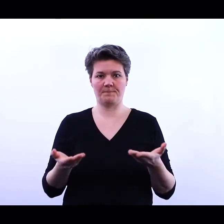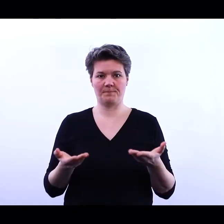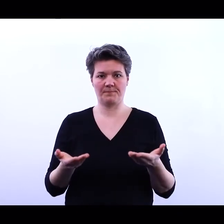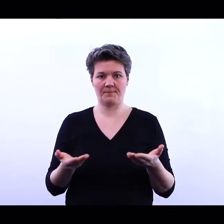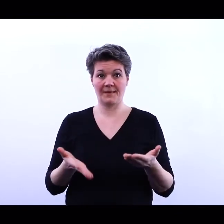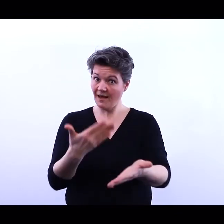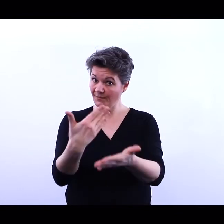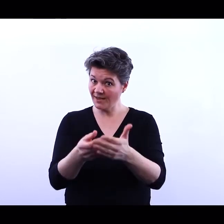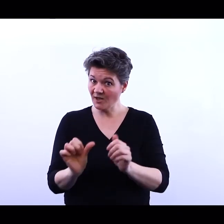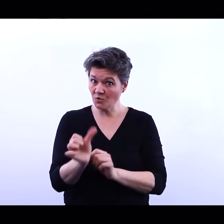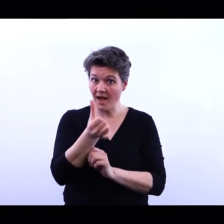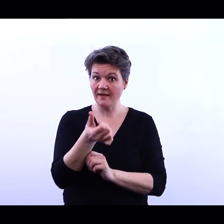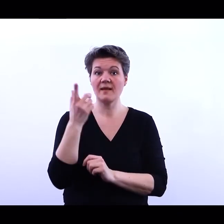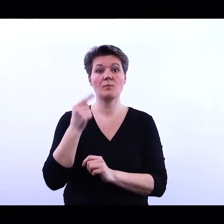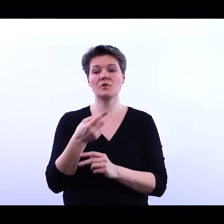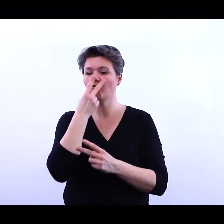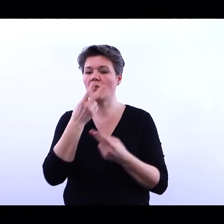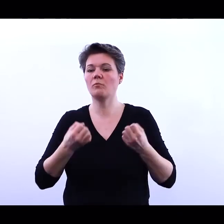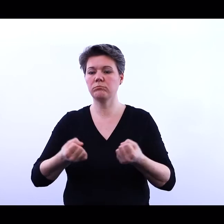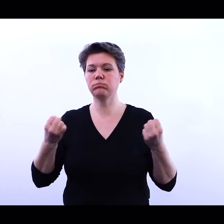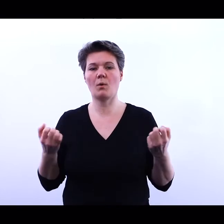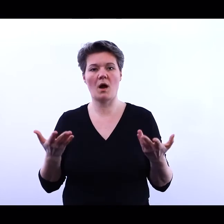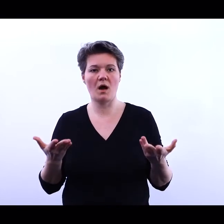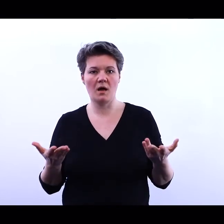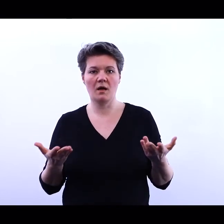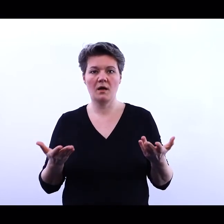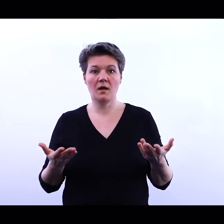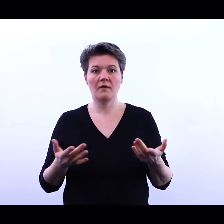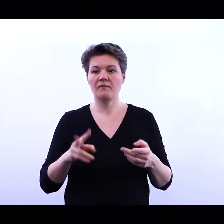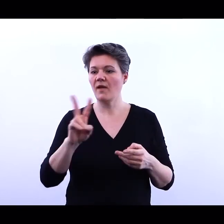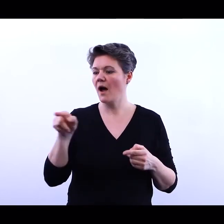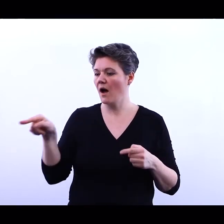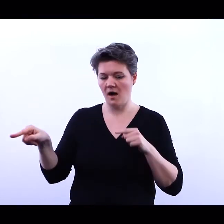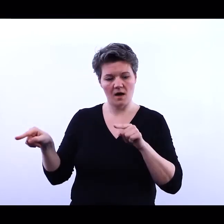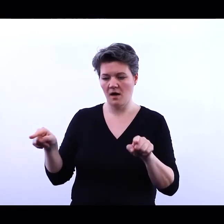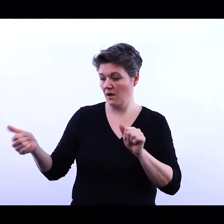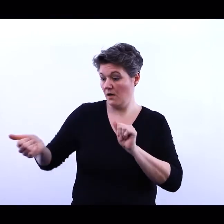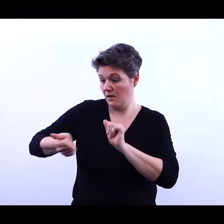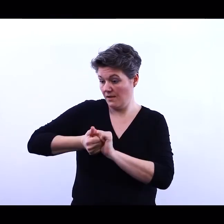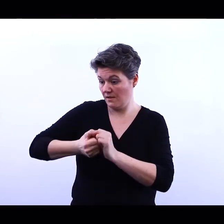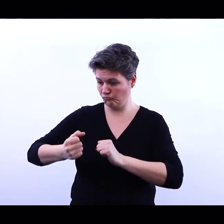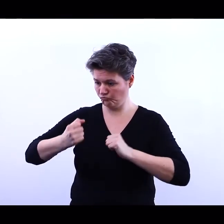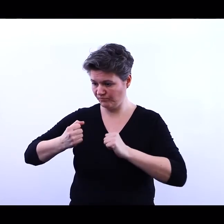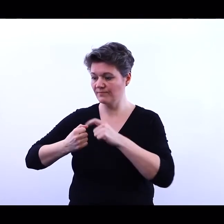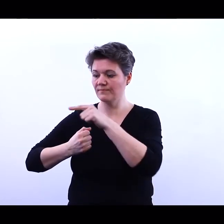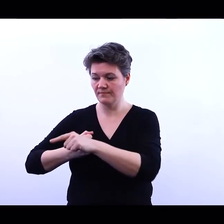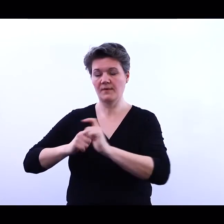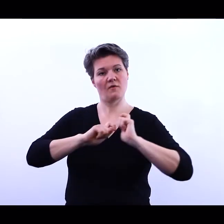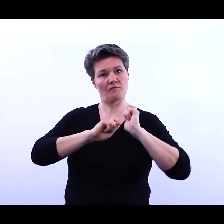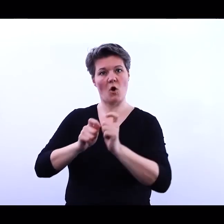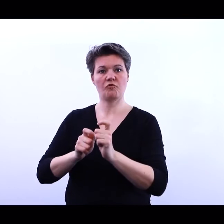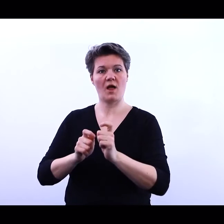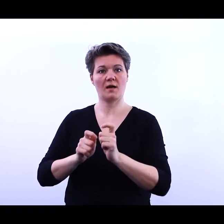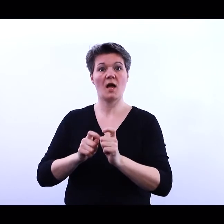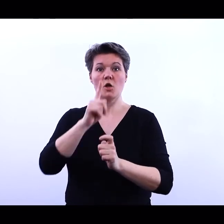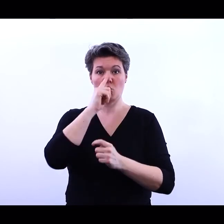start by building power, finding folks across your organization so that these proposals come forward, not from people